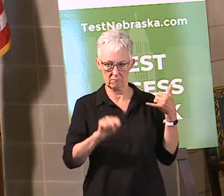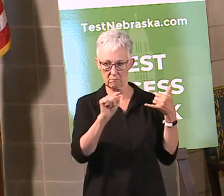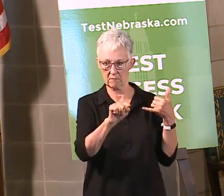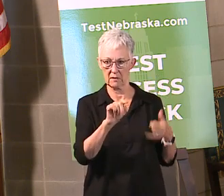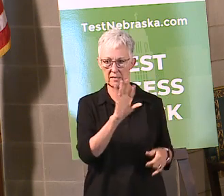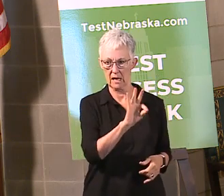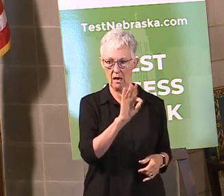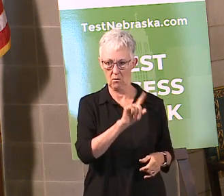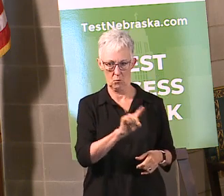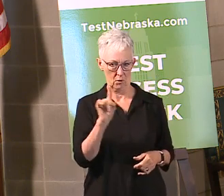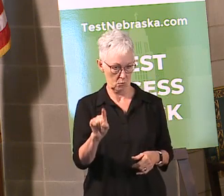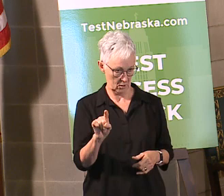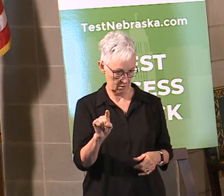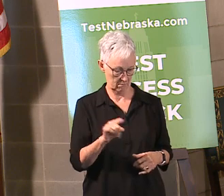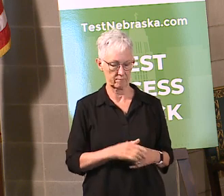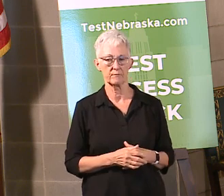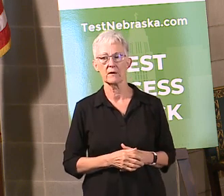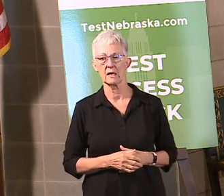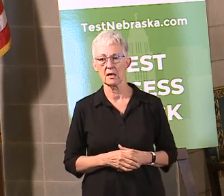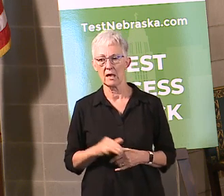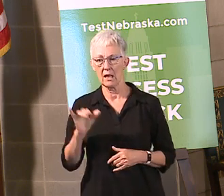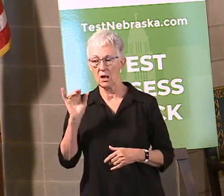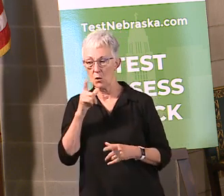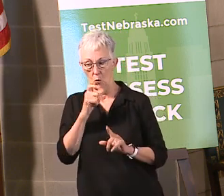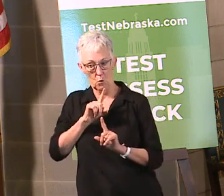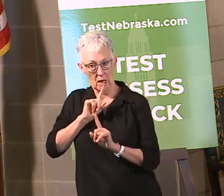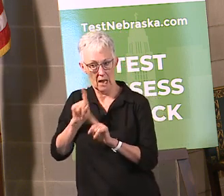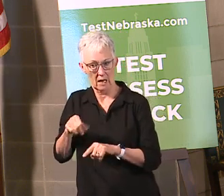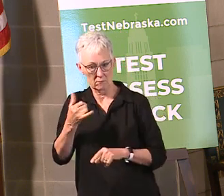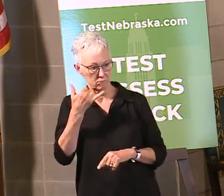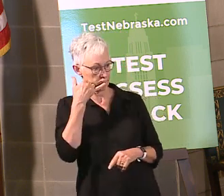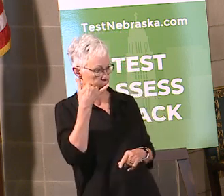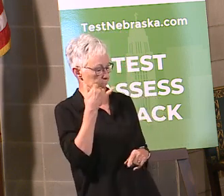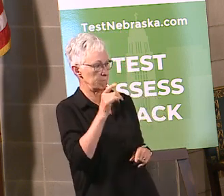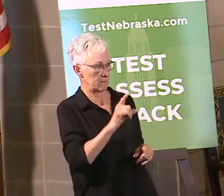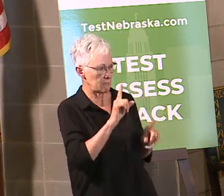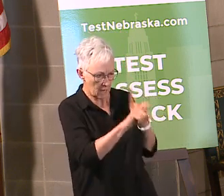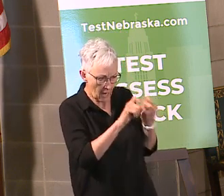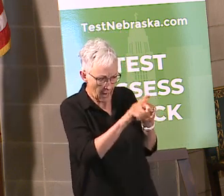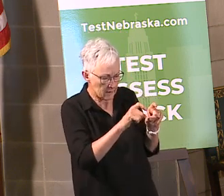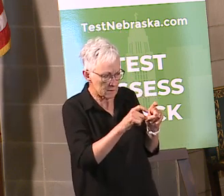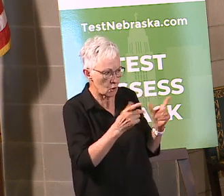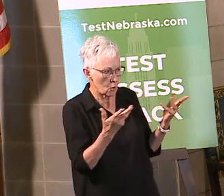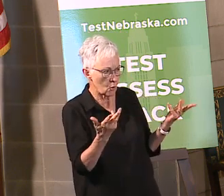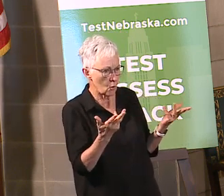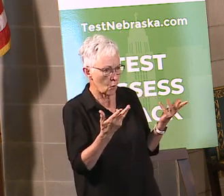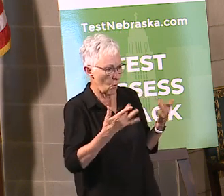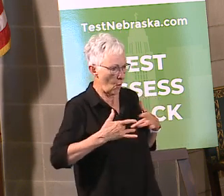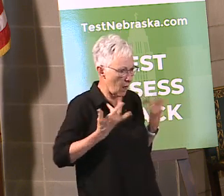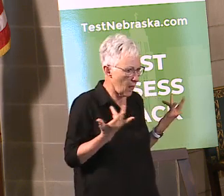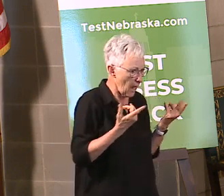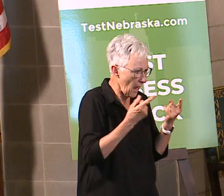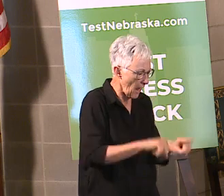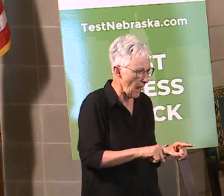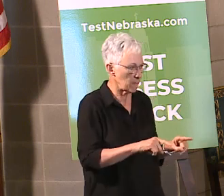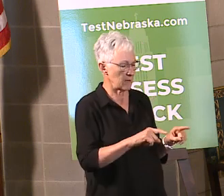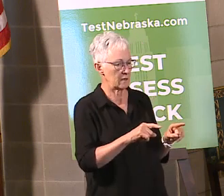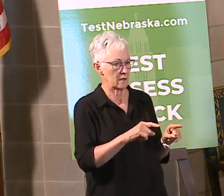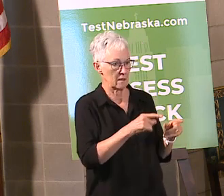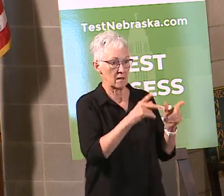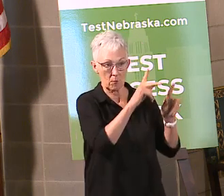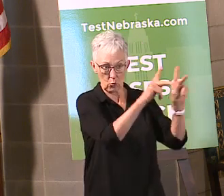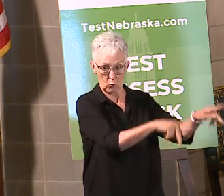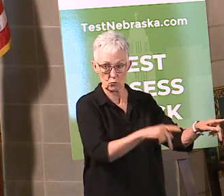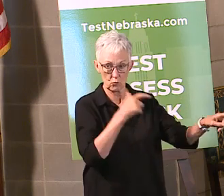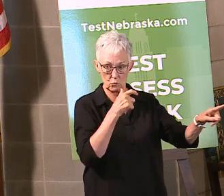dispatcher has to quickly try to gather the critical information needed from an often distraught caller to determine which assets